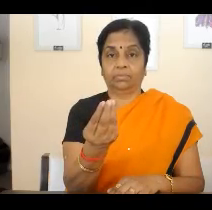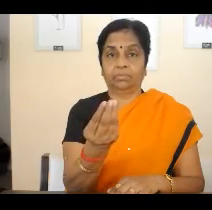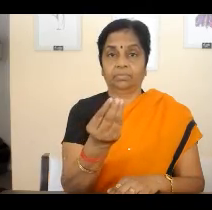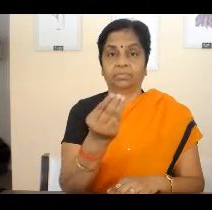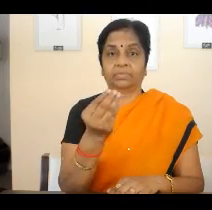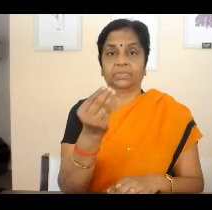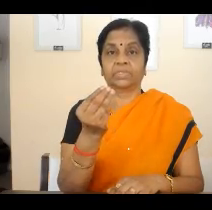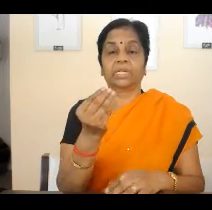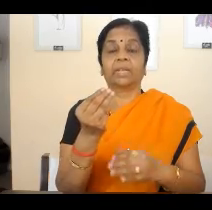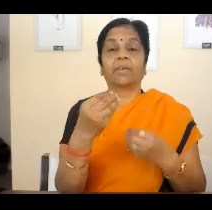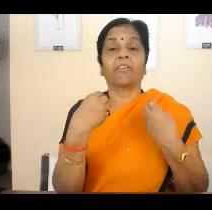legal aid,